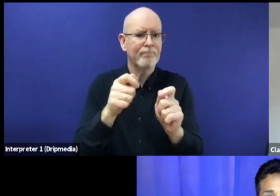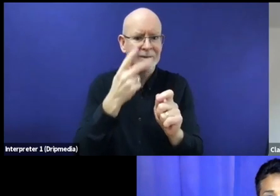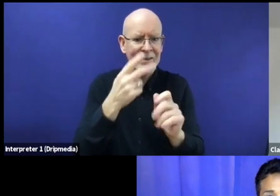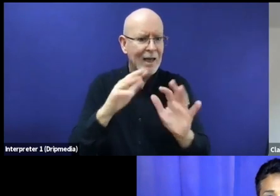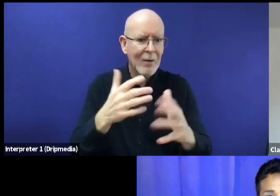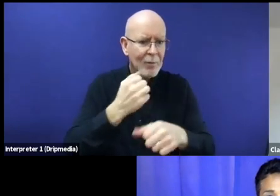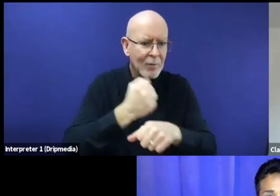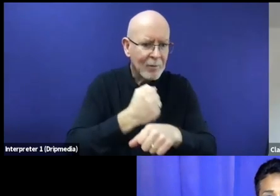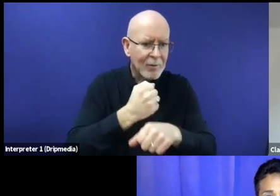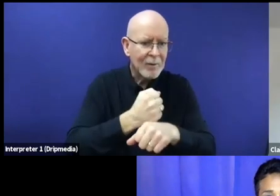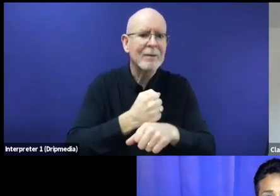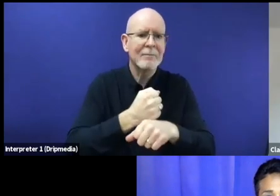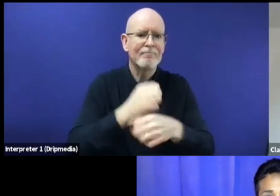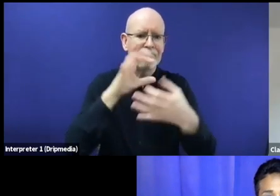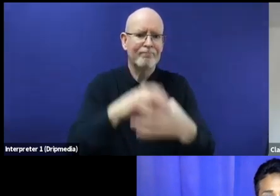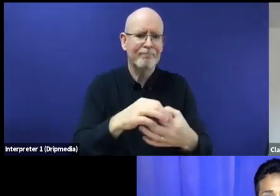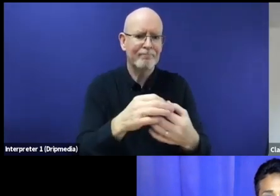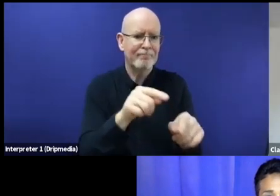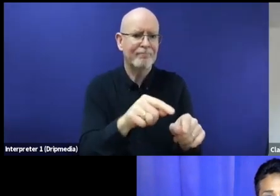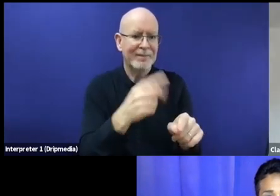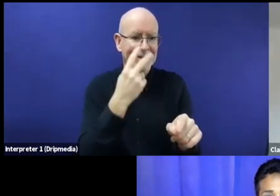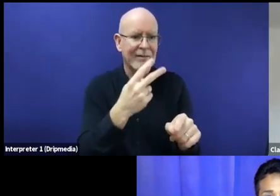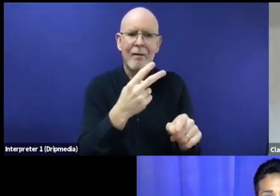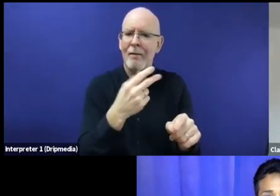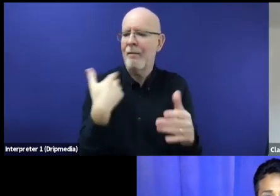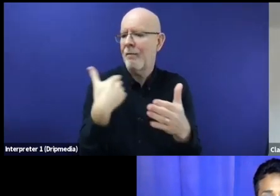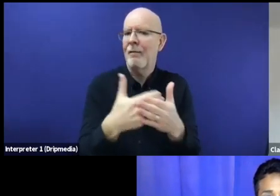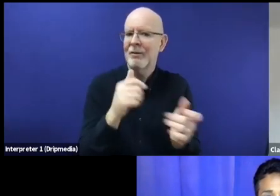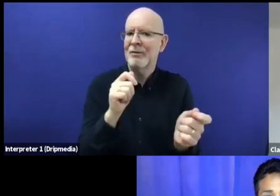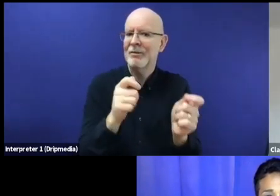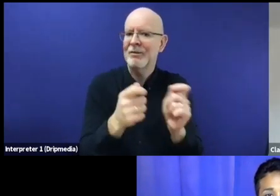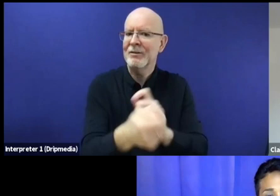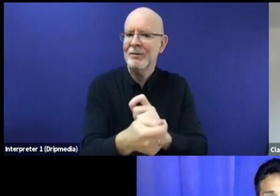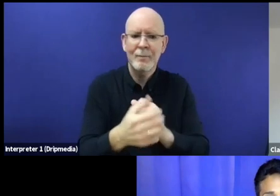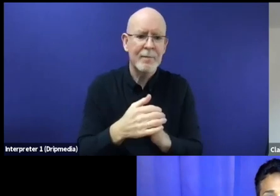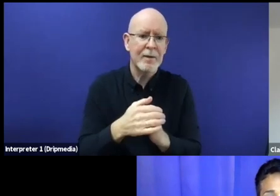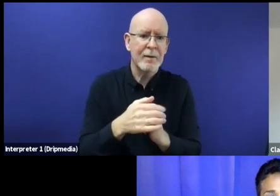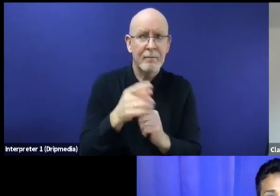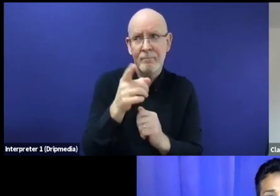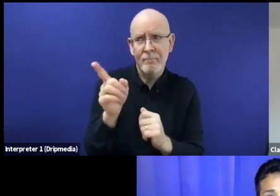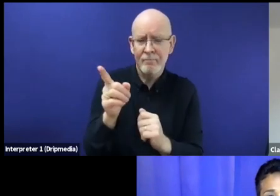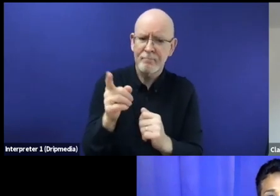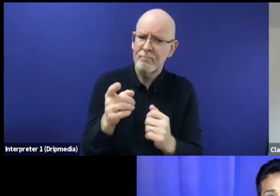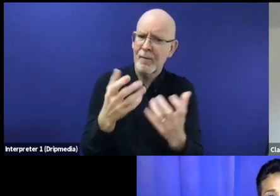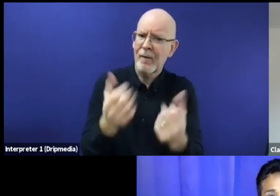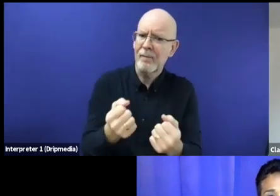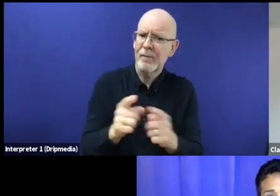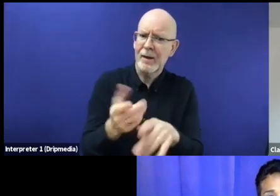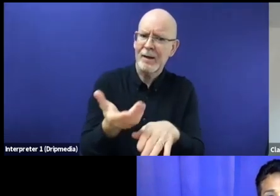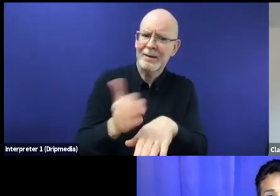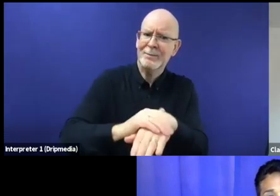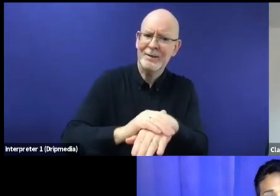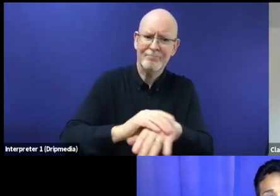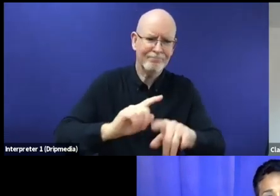as communications agency for prisoners of war to be in contact with their families, but it now uses its expertise in tracing